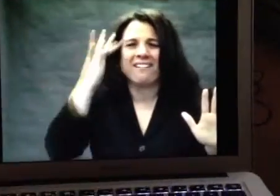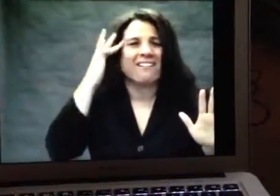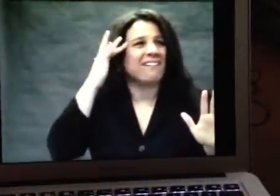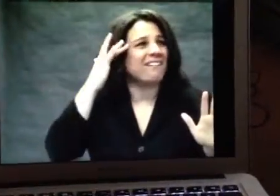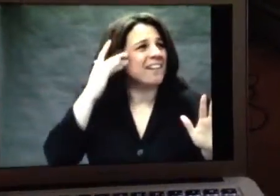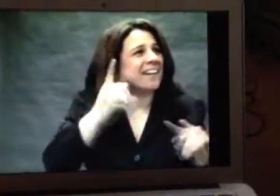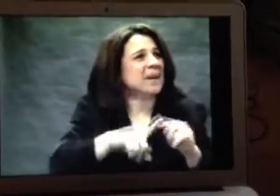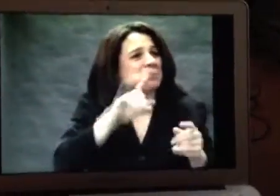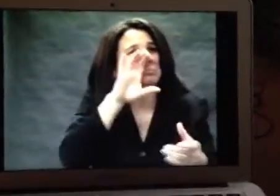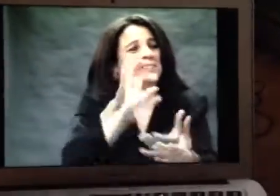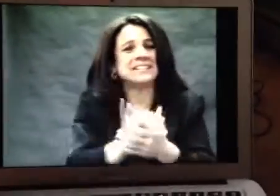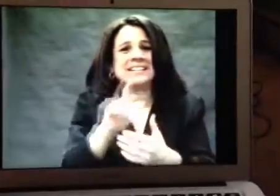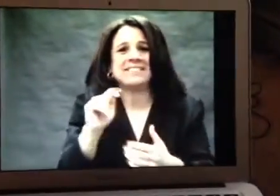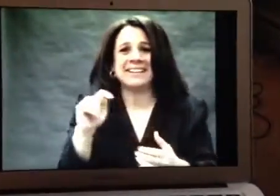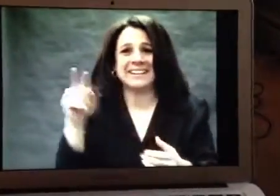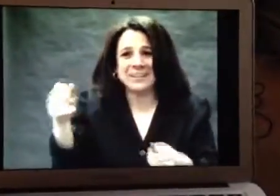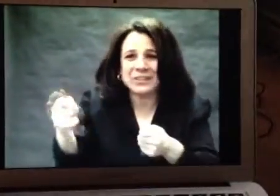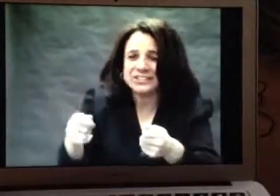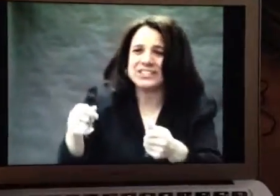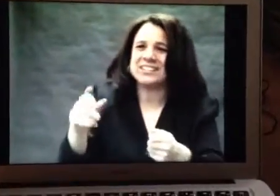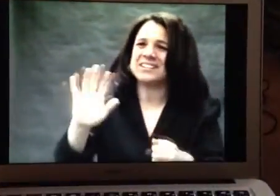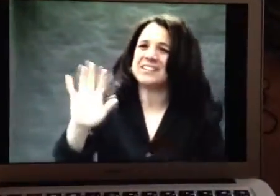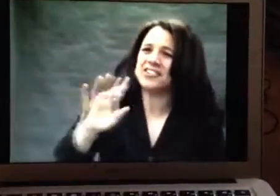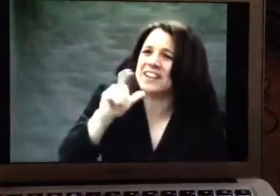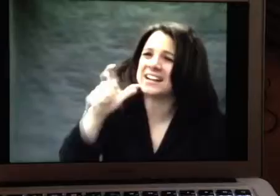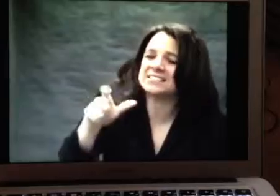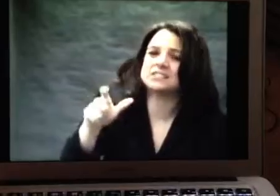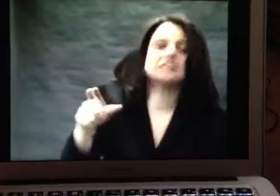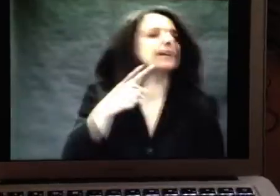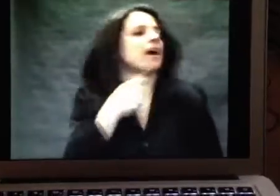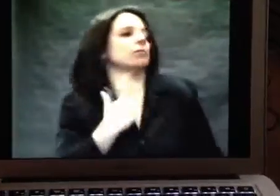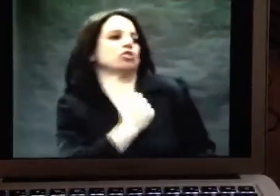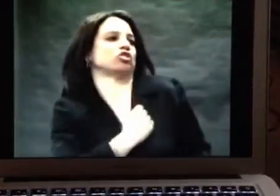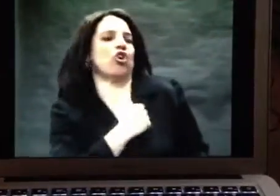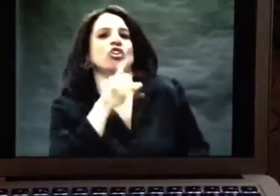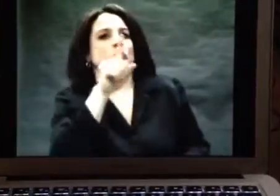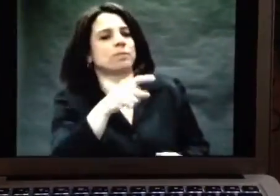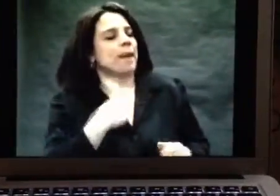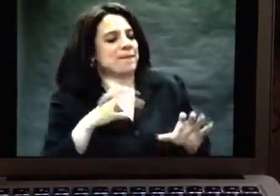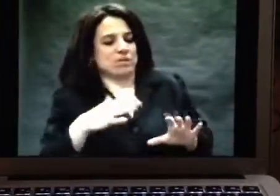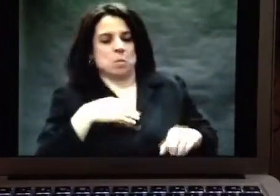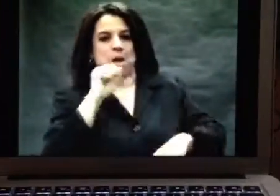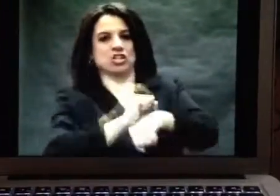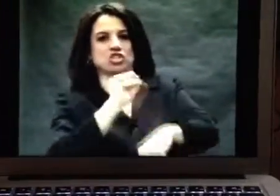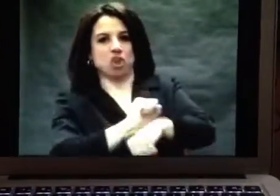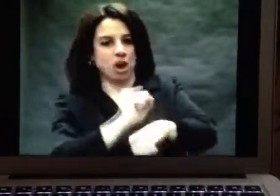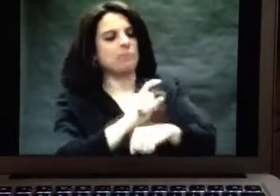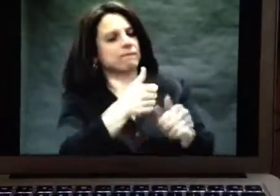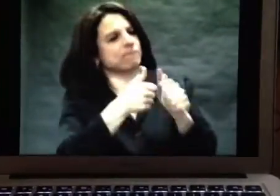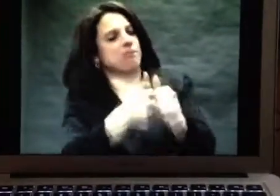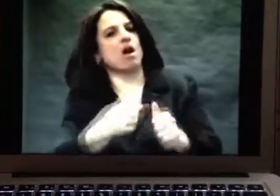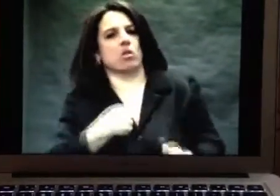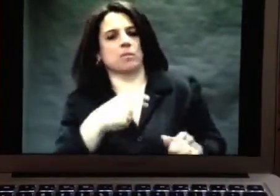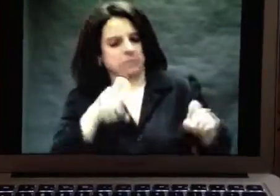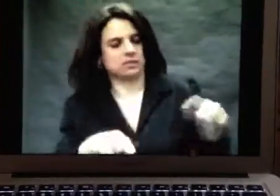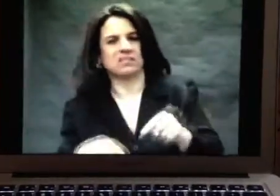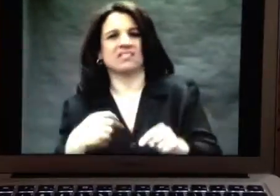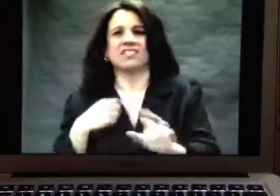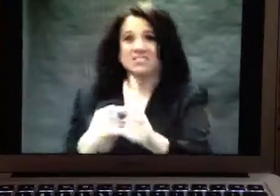can't hear. That's it." And I couldn't believe it. And he's like, "Oh, I'm sorry. That's my job, is